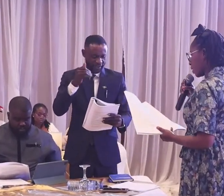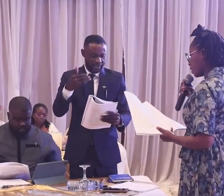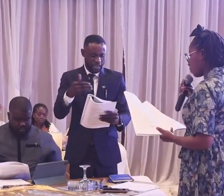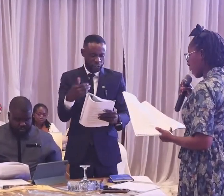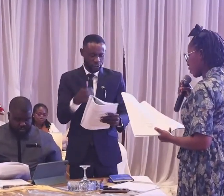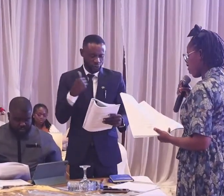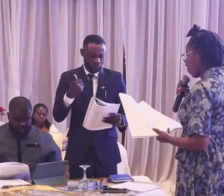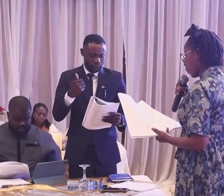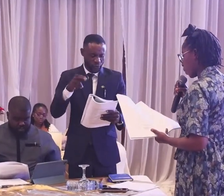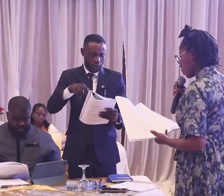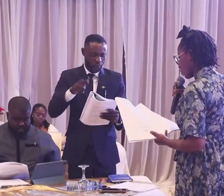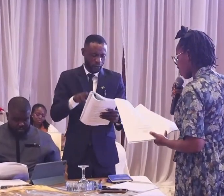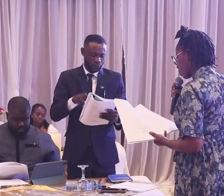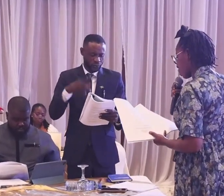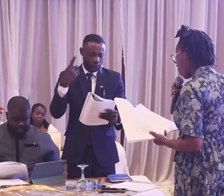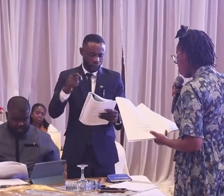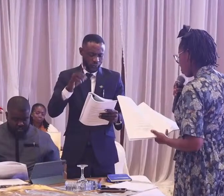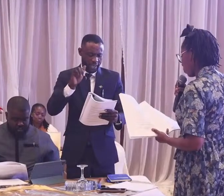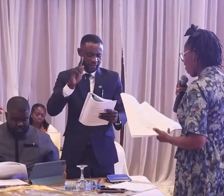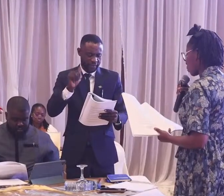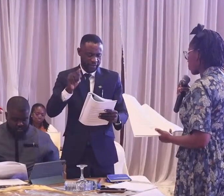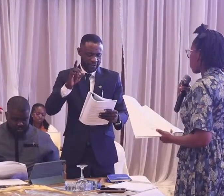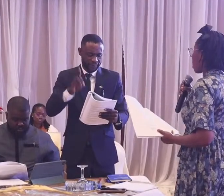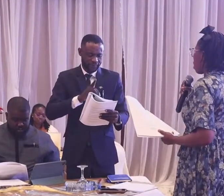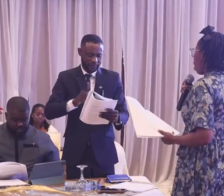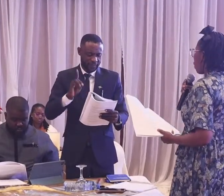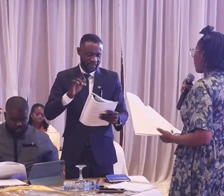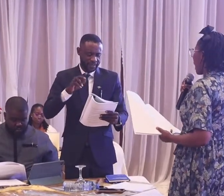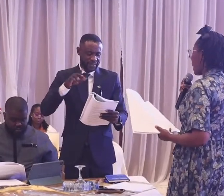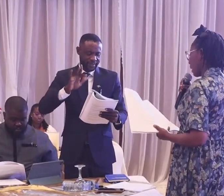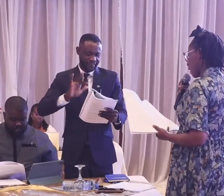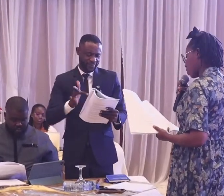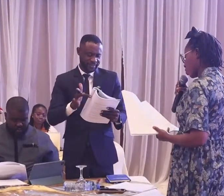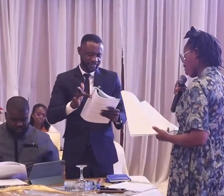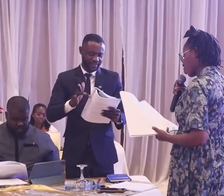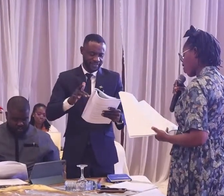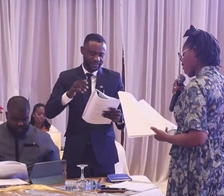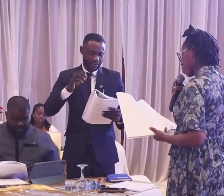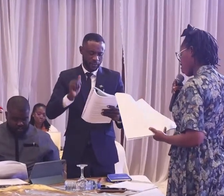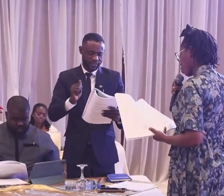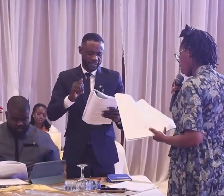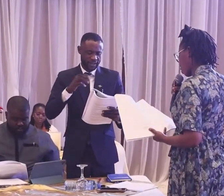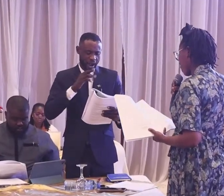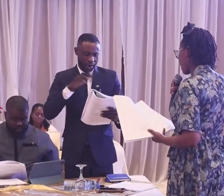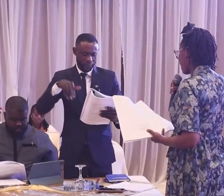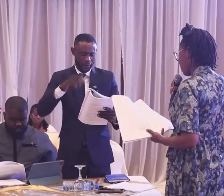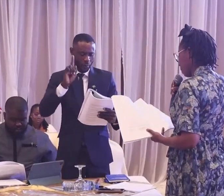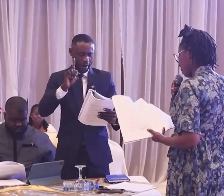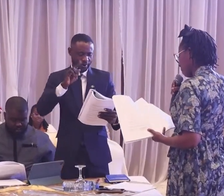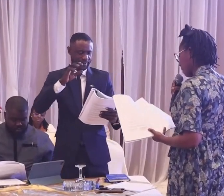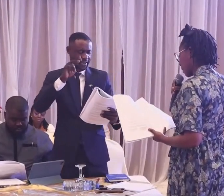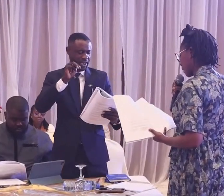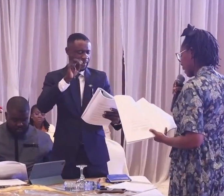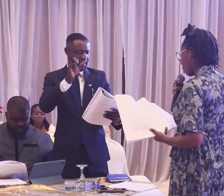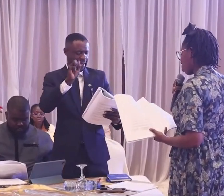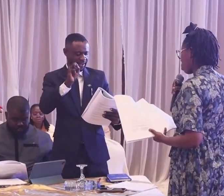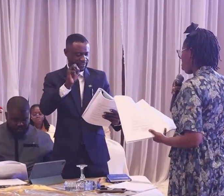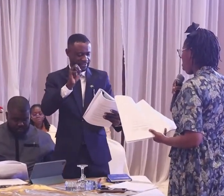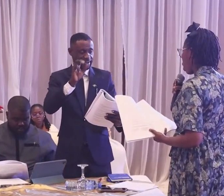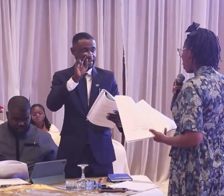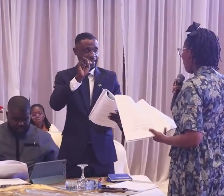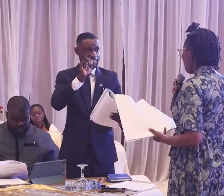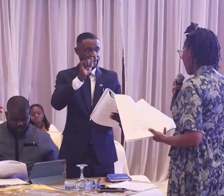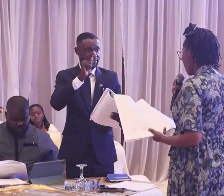Concerned by the news reports of the alleged discriminatory treatment meted out to